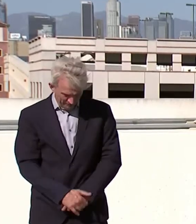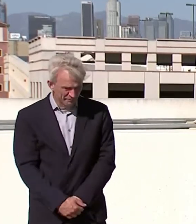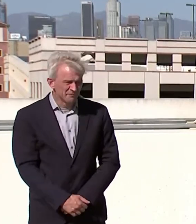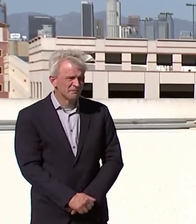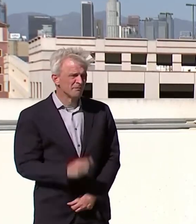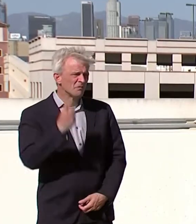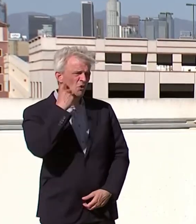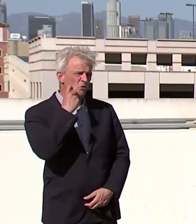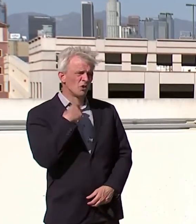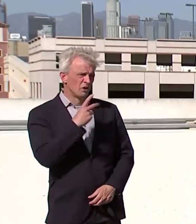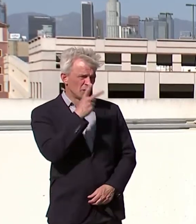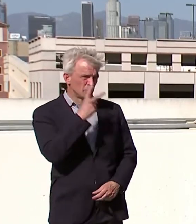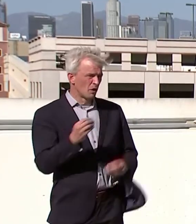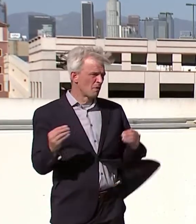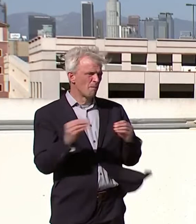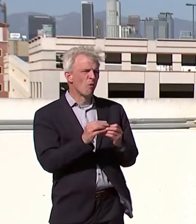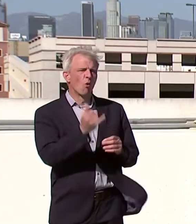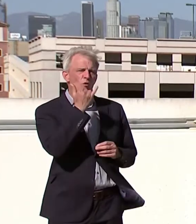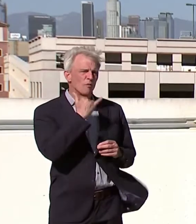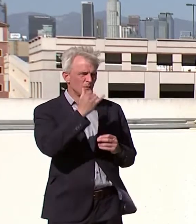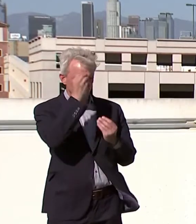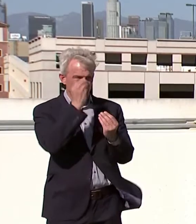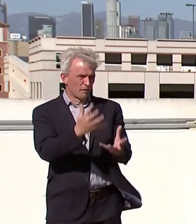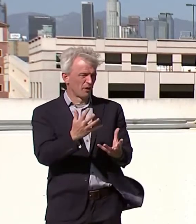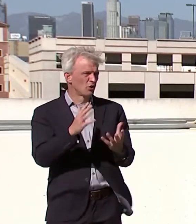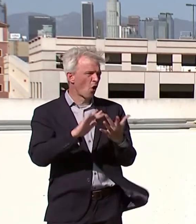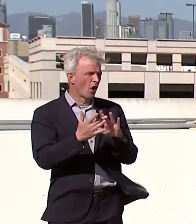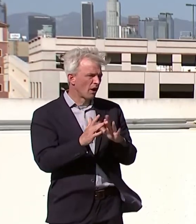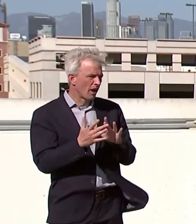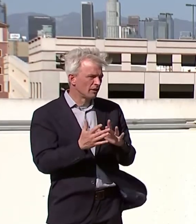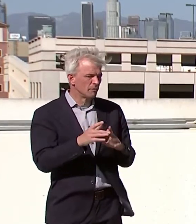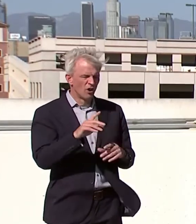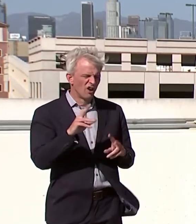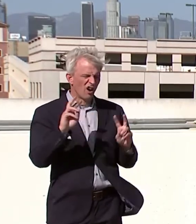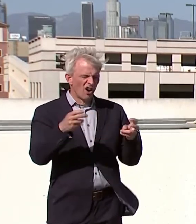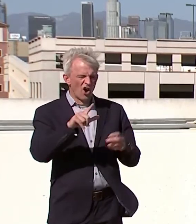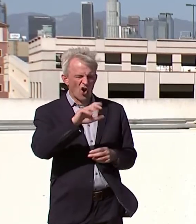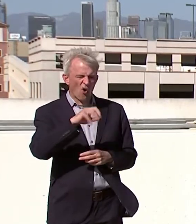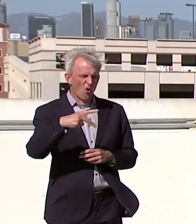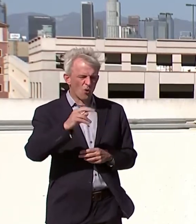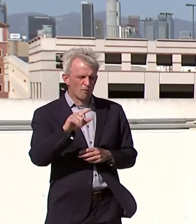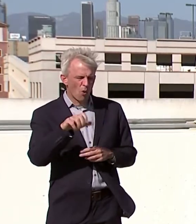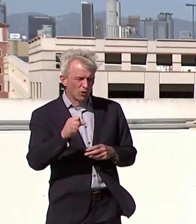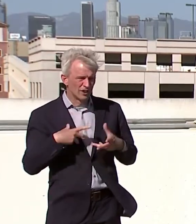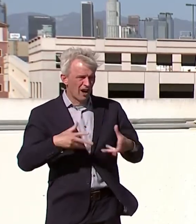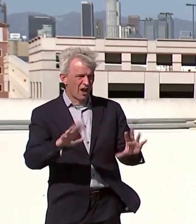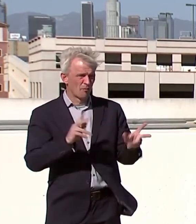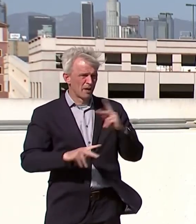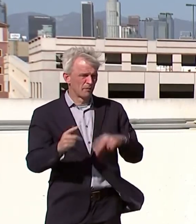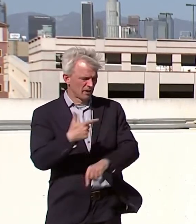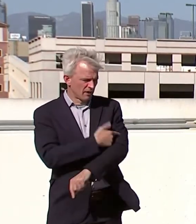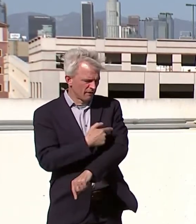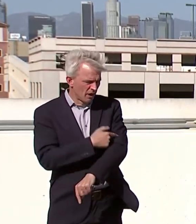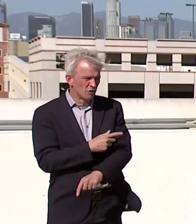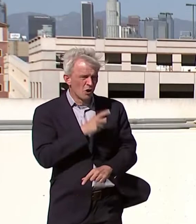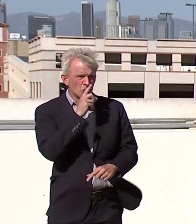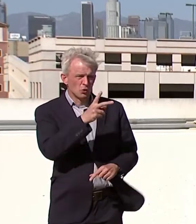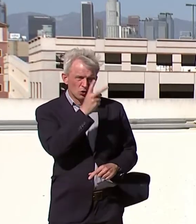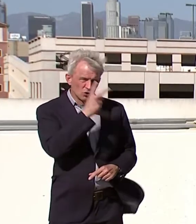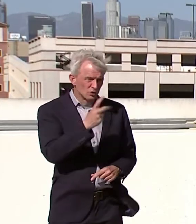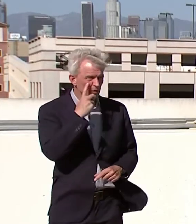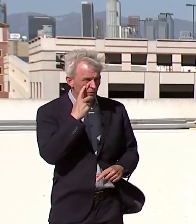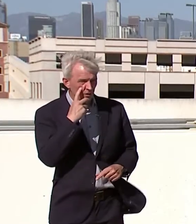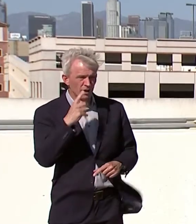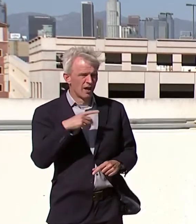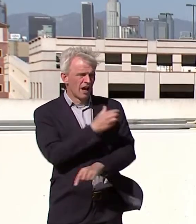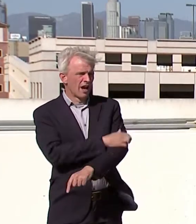Recently, we've seen more misinformation spreading online about loopholes that allow people to get vaccinated. I'm sure you've seen some of them, a clinic that